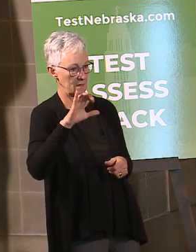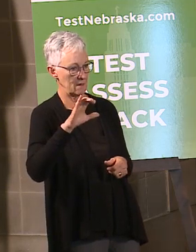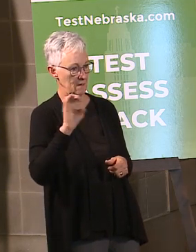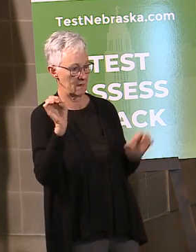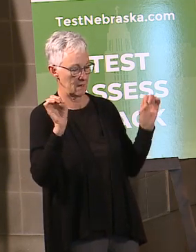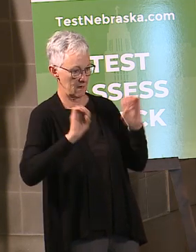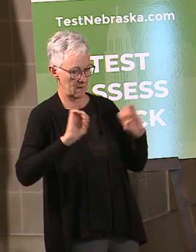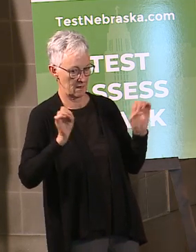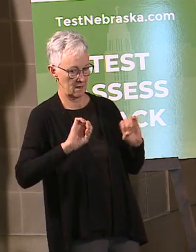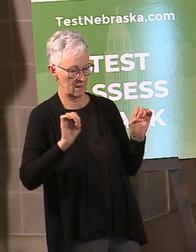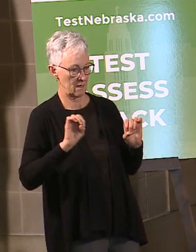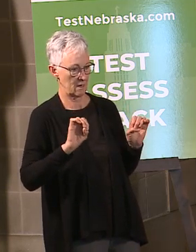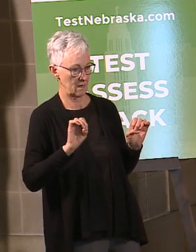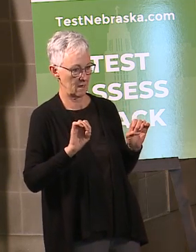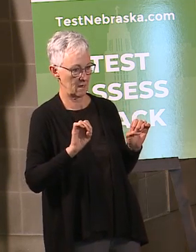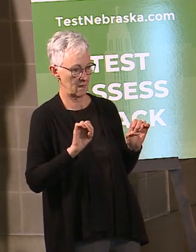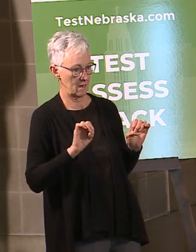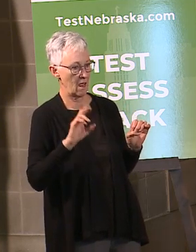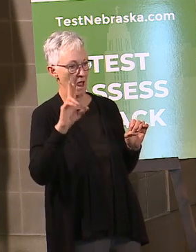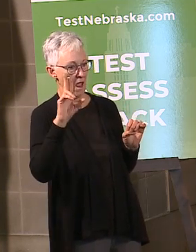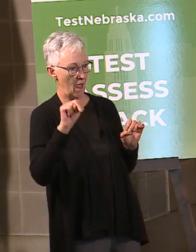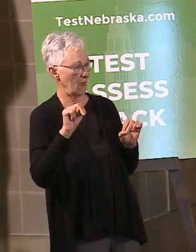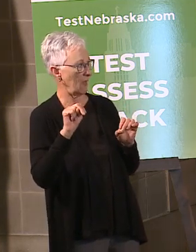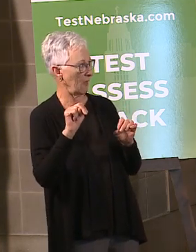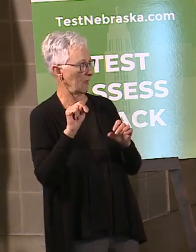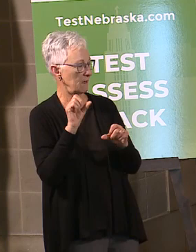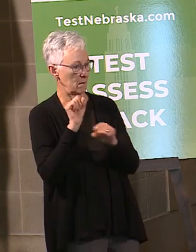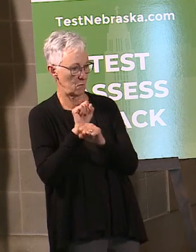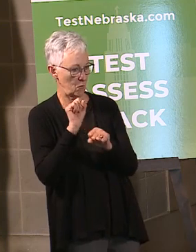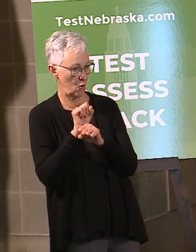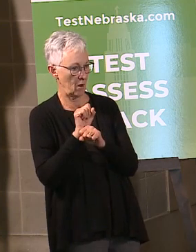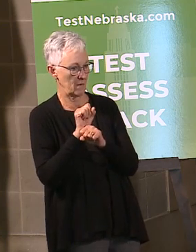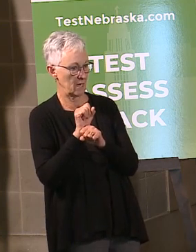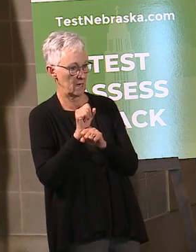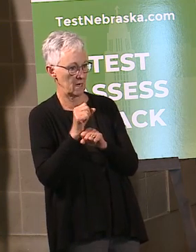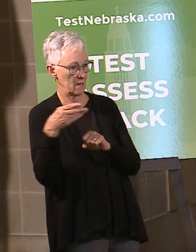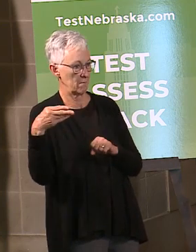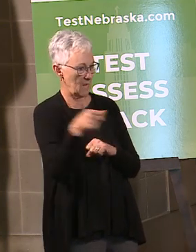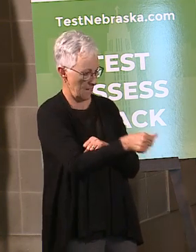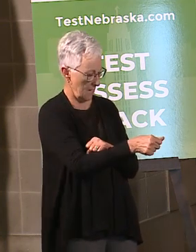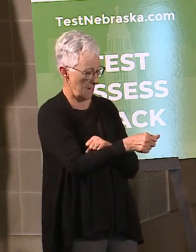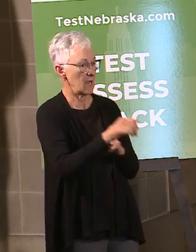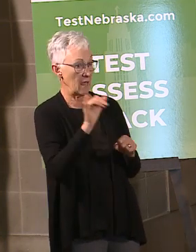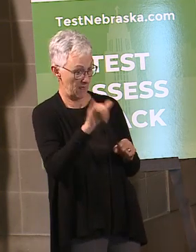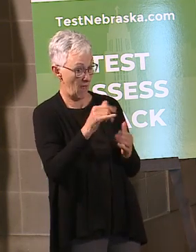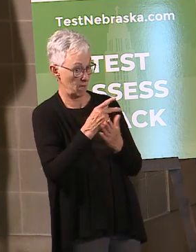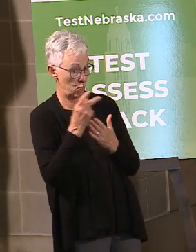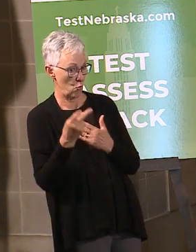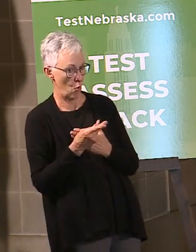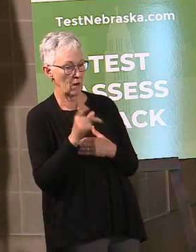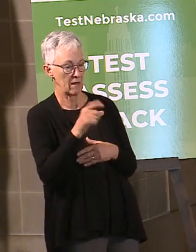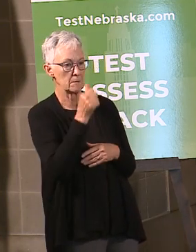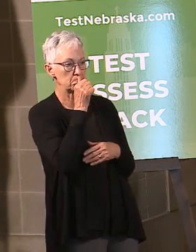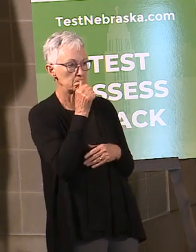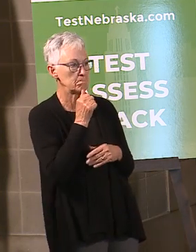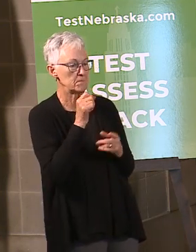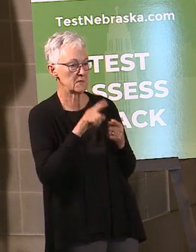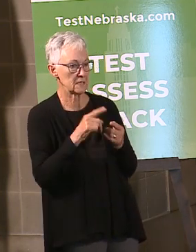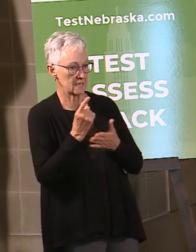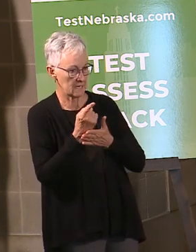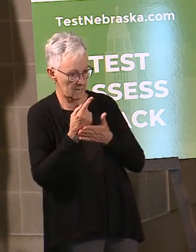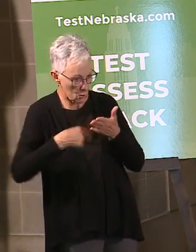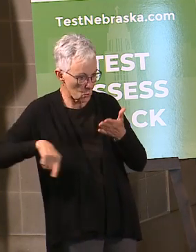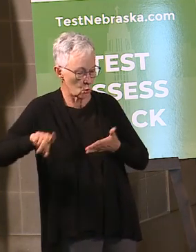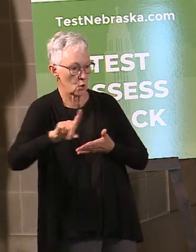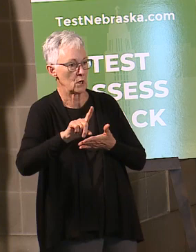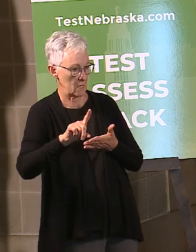Pandemic Emergency Unemployment Compensation, PEUC. If it was that program, then just be patient until next week, because if you were looking for